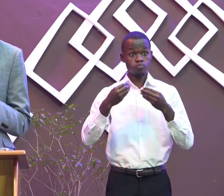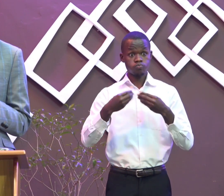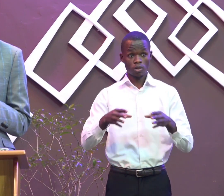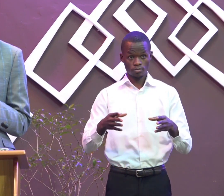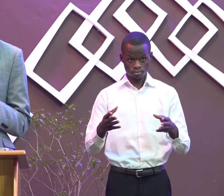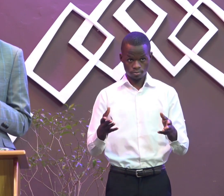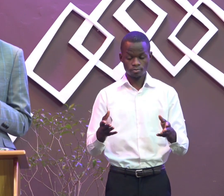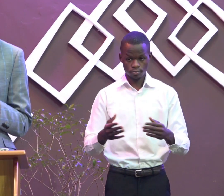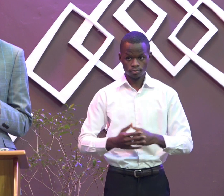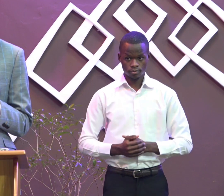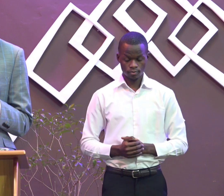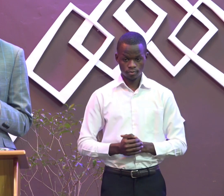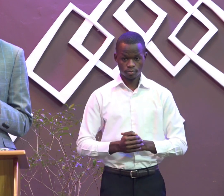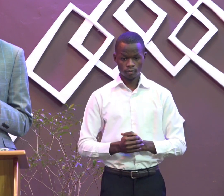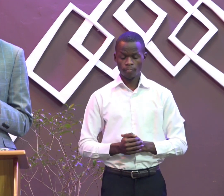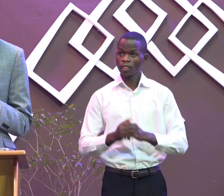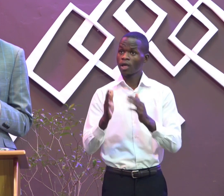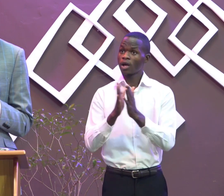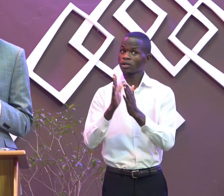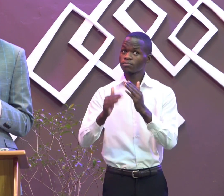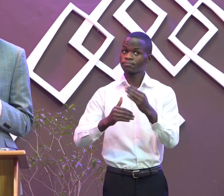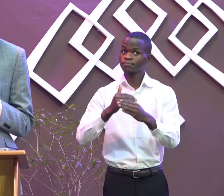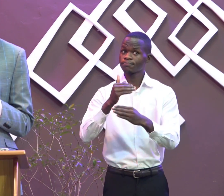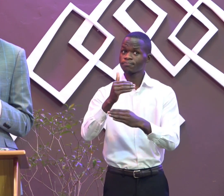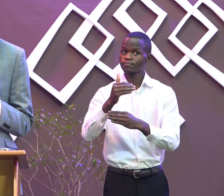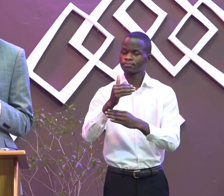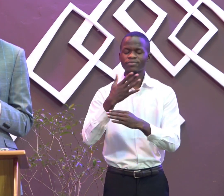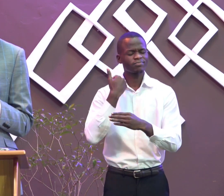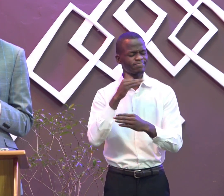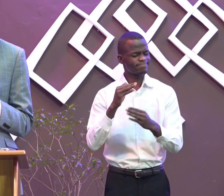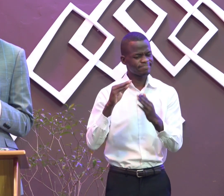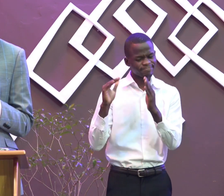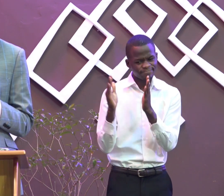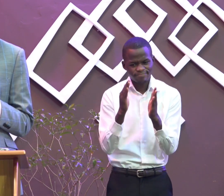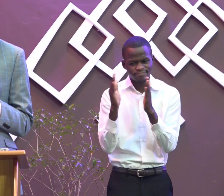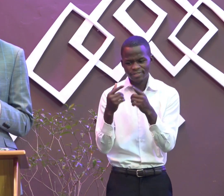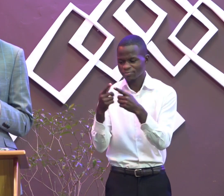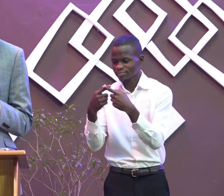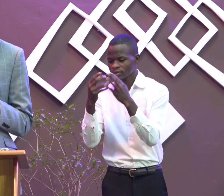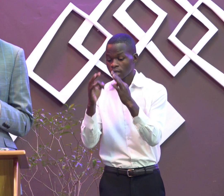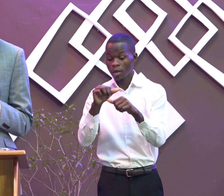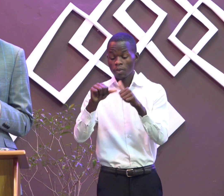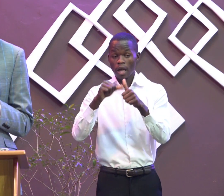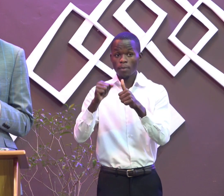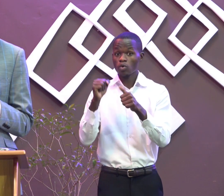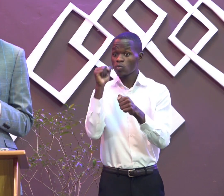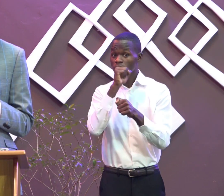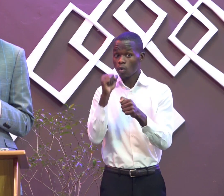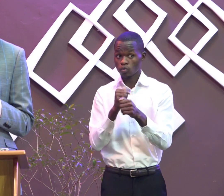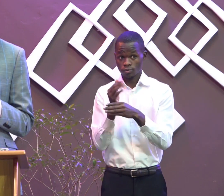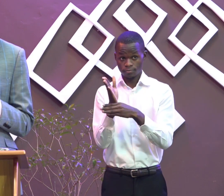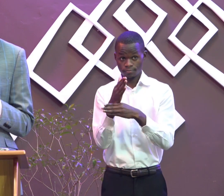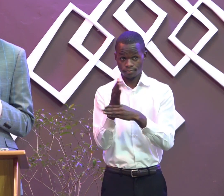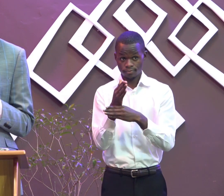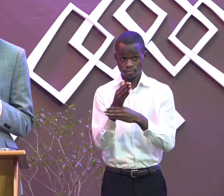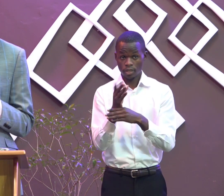at heritage was broken. Era saagala kutematema bingi nnyo ku heritage. And I don't want to break so much about